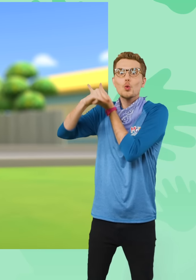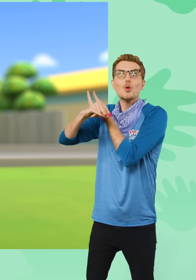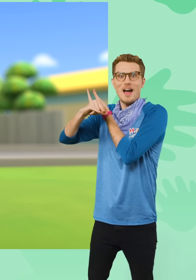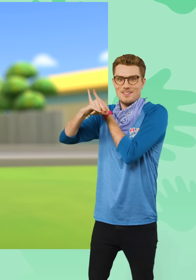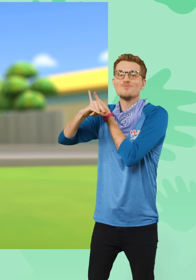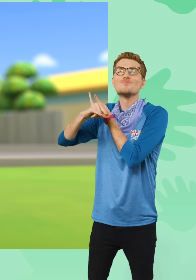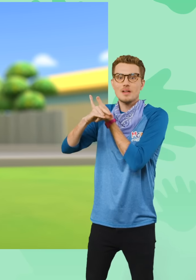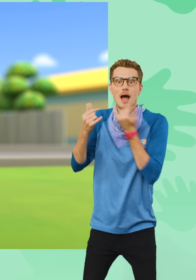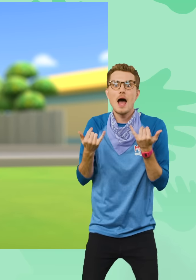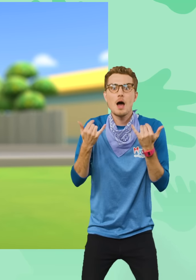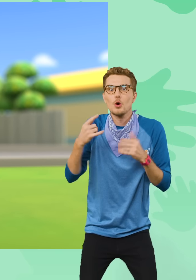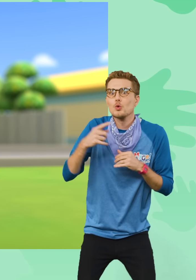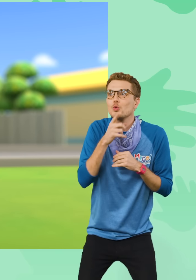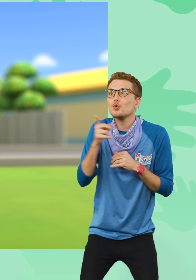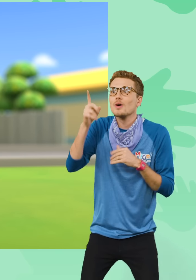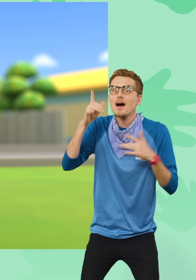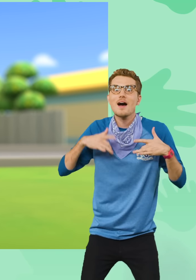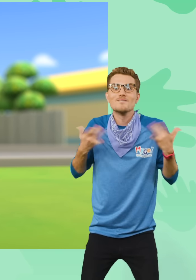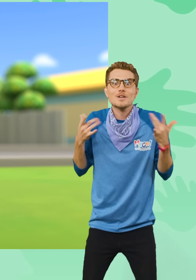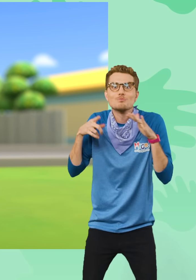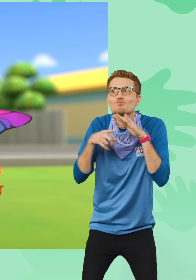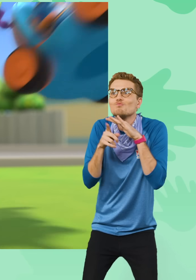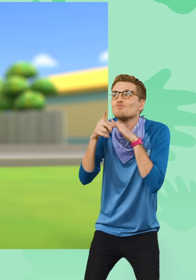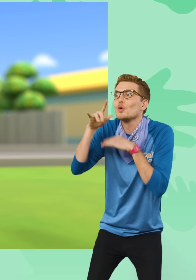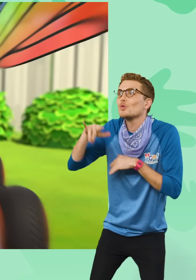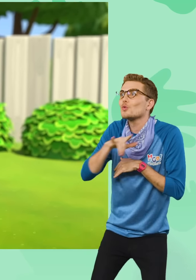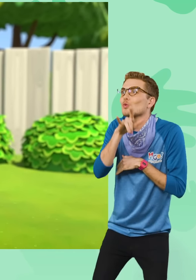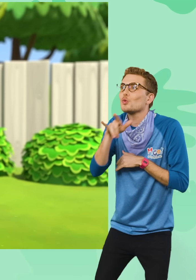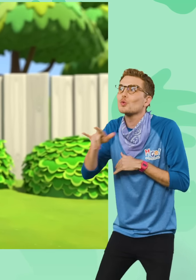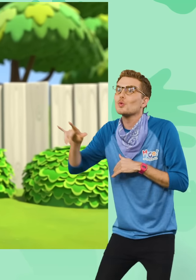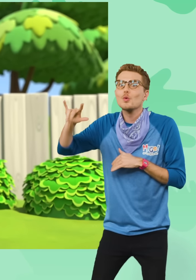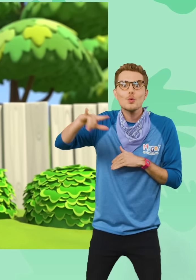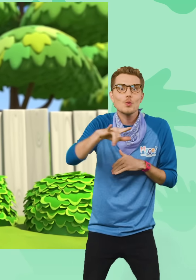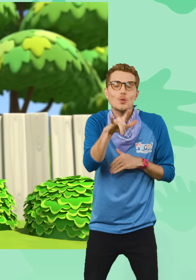down! The Blippi-mobile is ready for adventure!